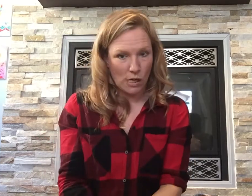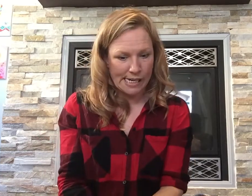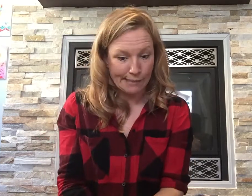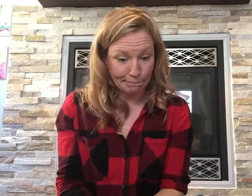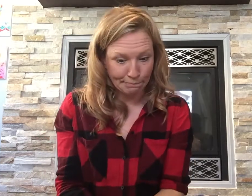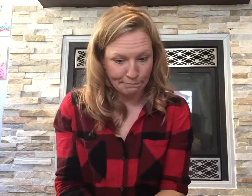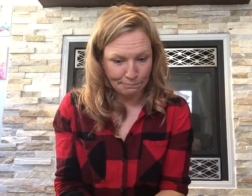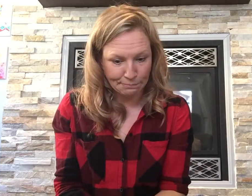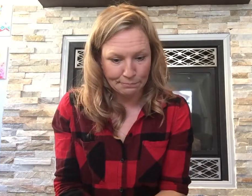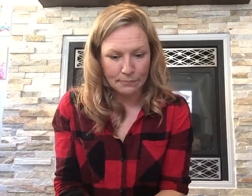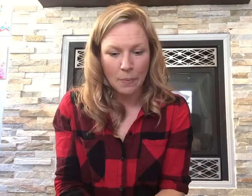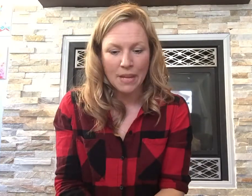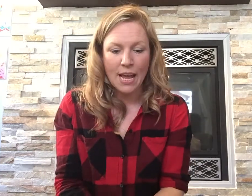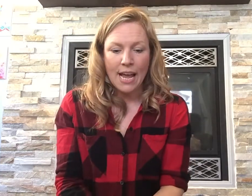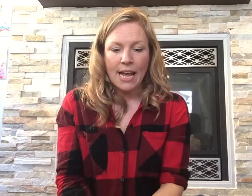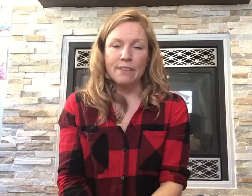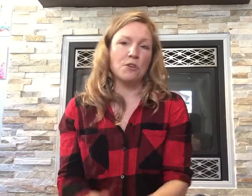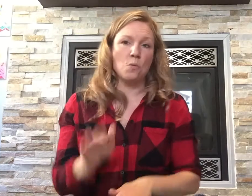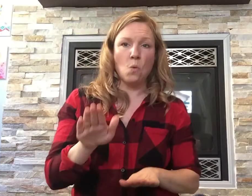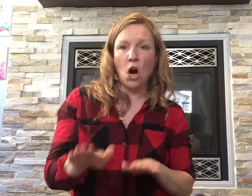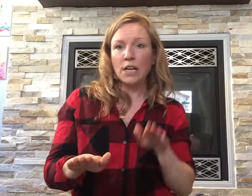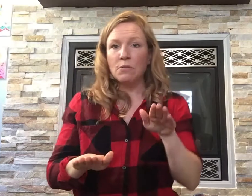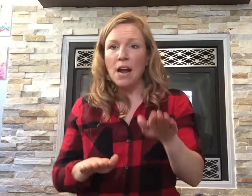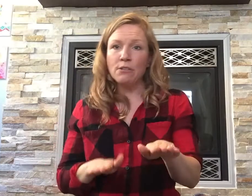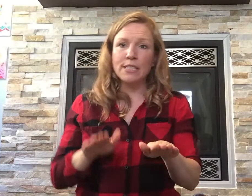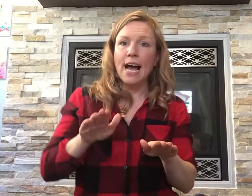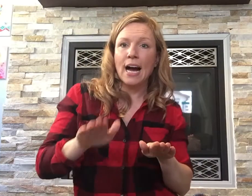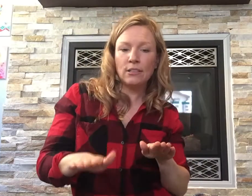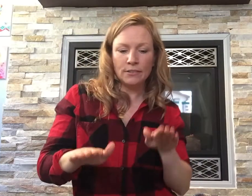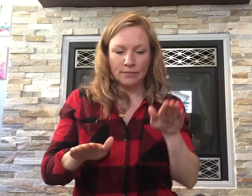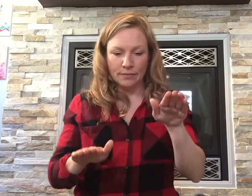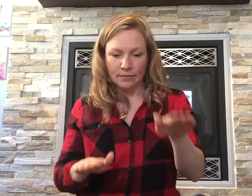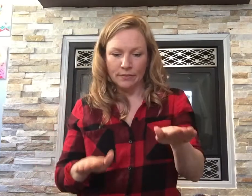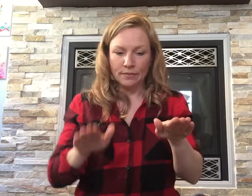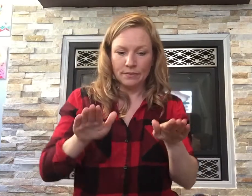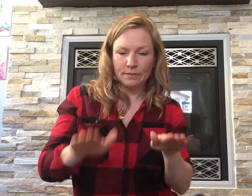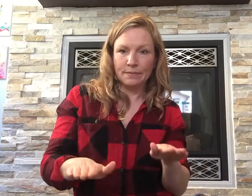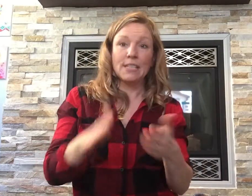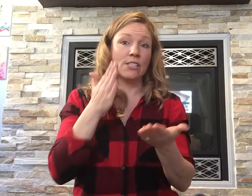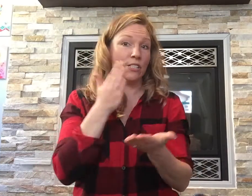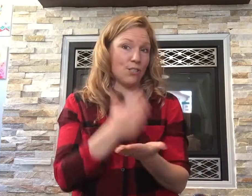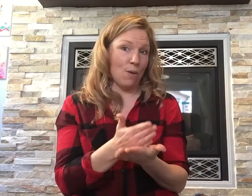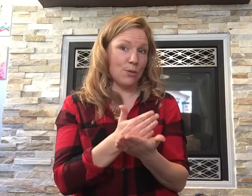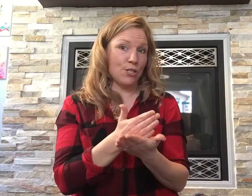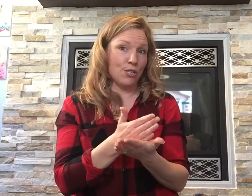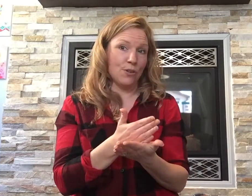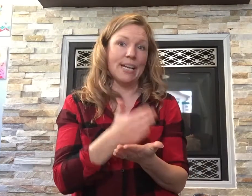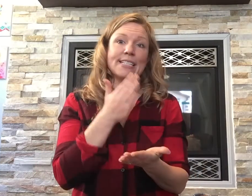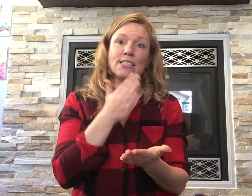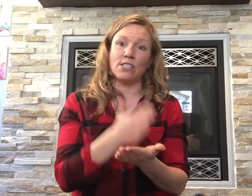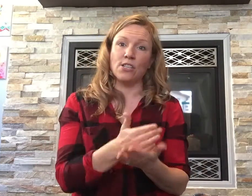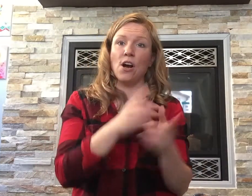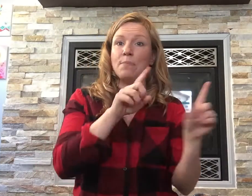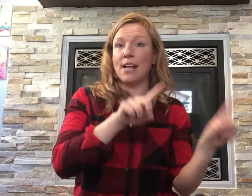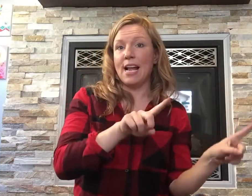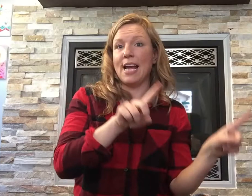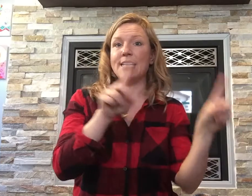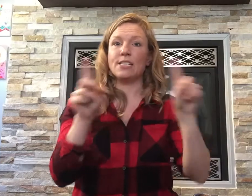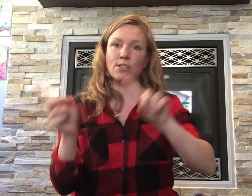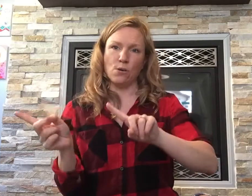store. If you're walking around town, stop what you're doing, stop and go.